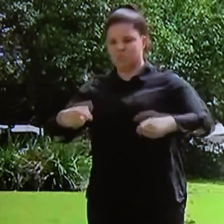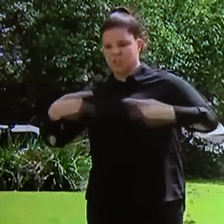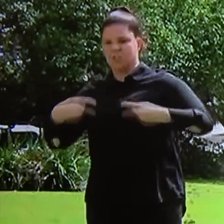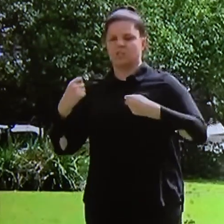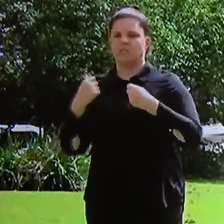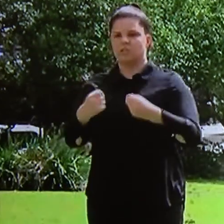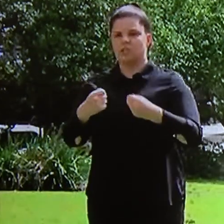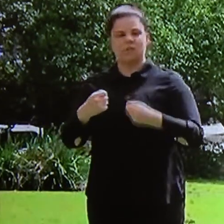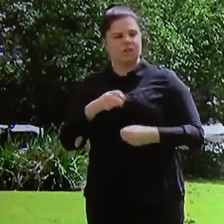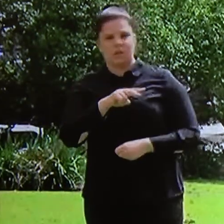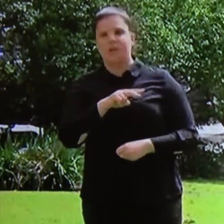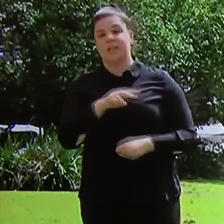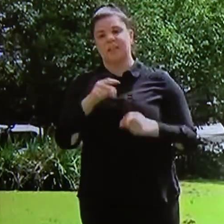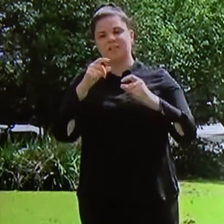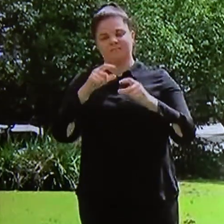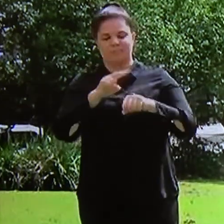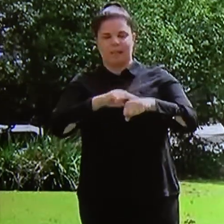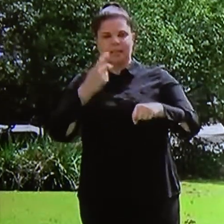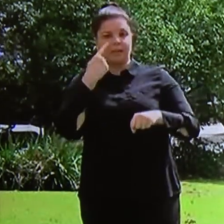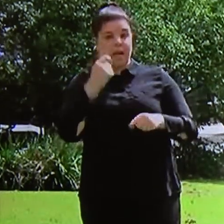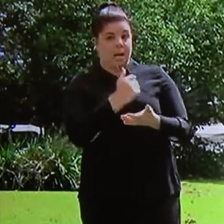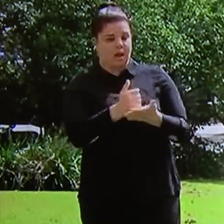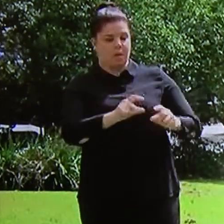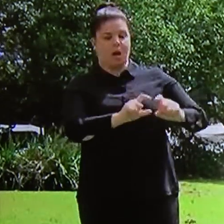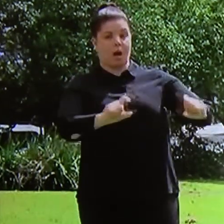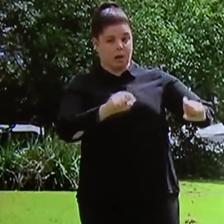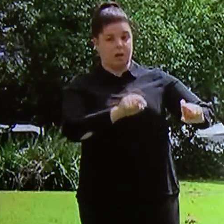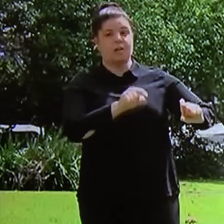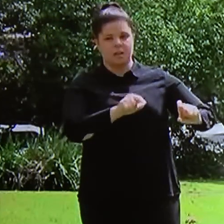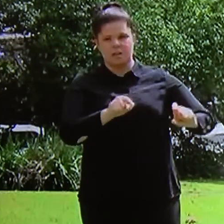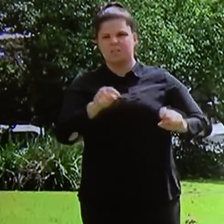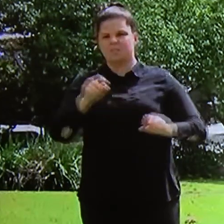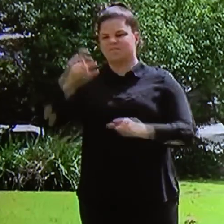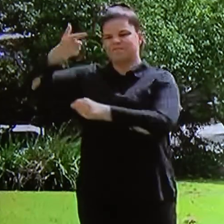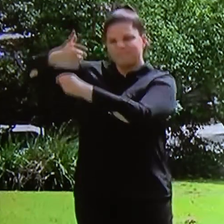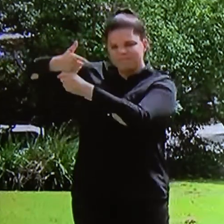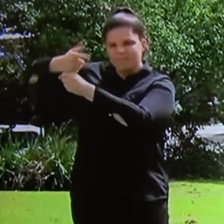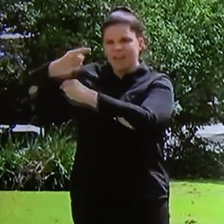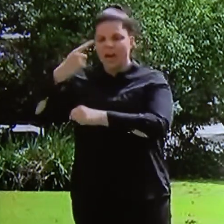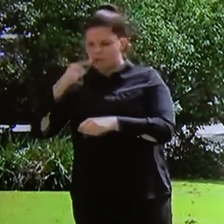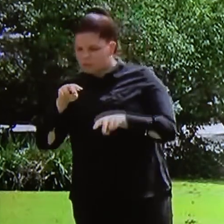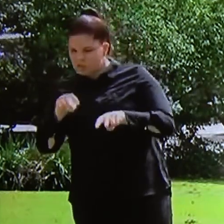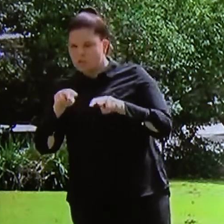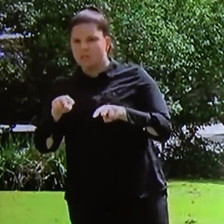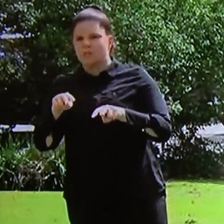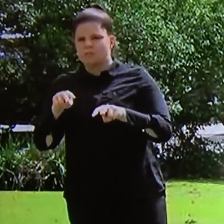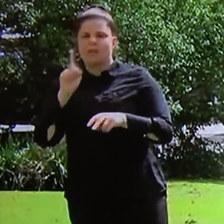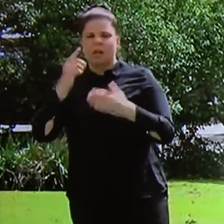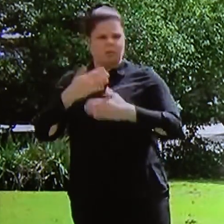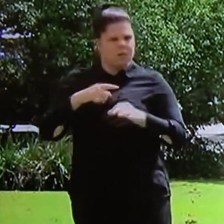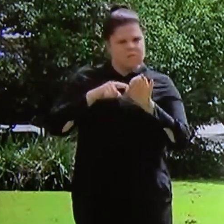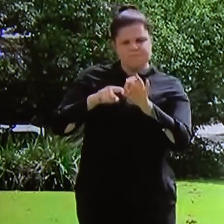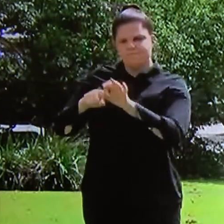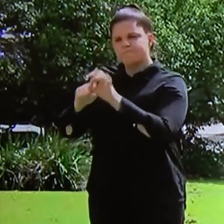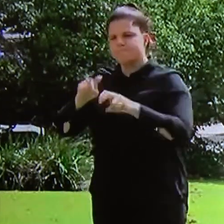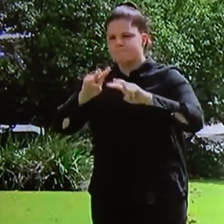of that vehicle. They're also looking for some CCTV. Inquiries were made last night, but it's pretty clear that if you're in this vehicle, if you're the owner of